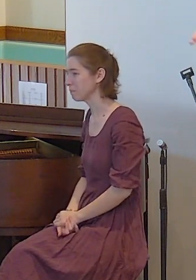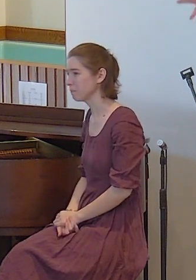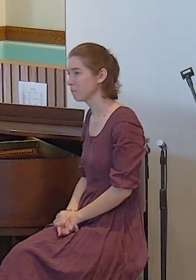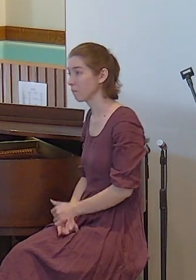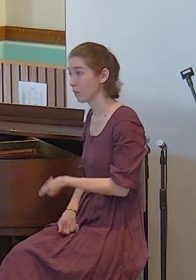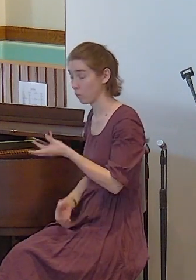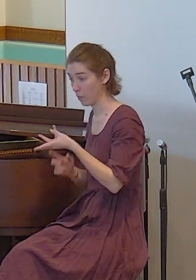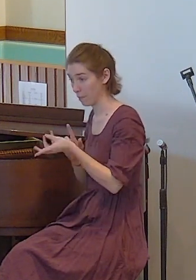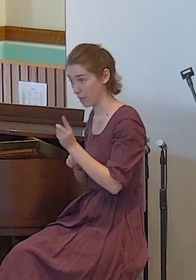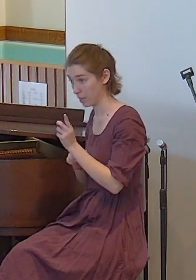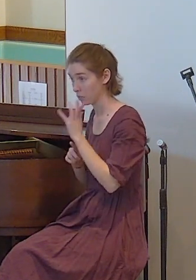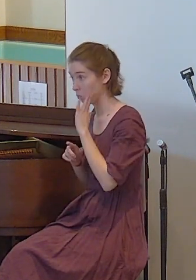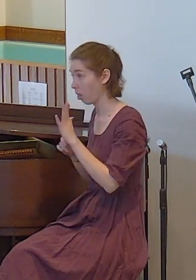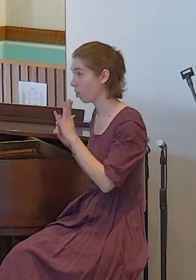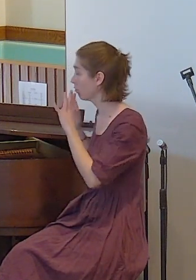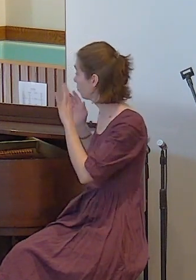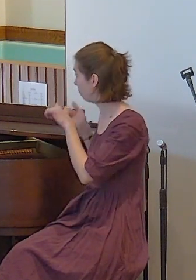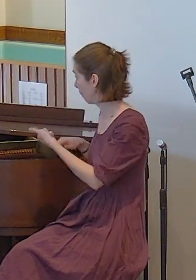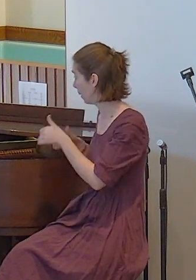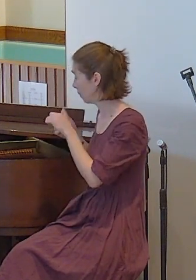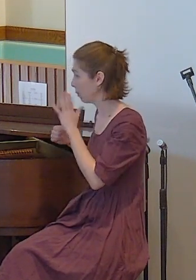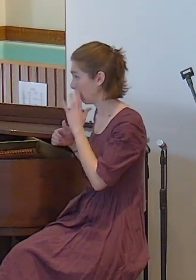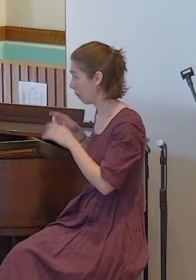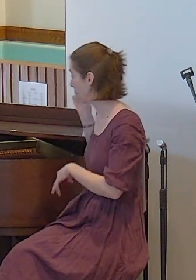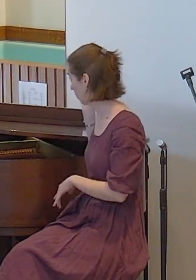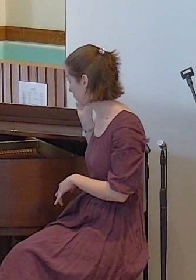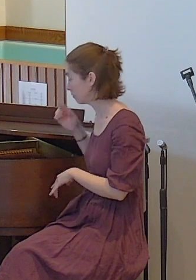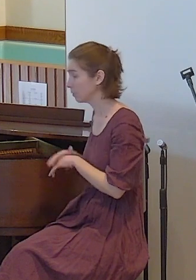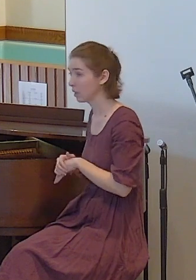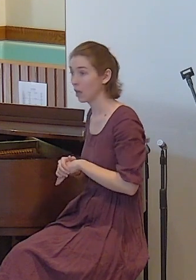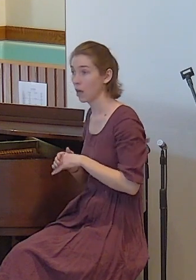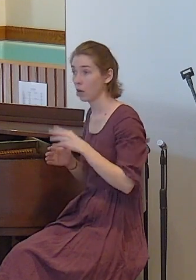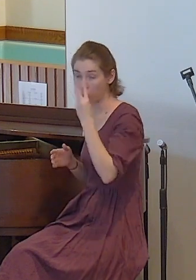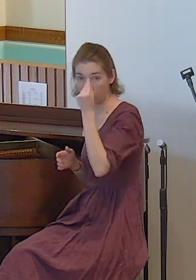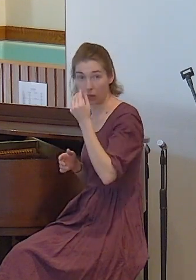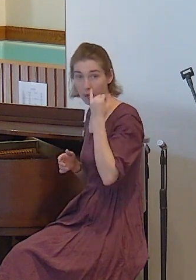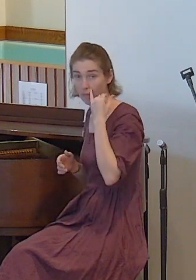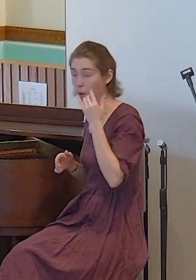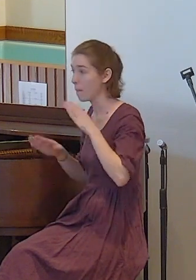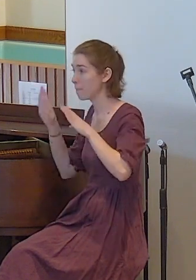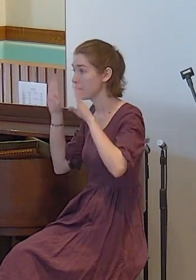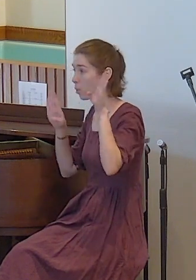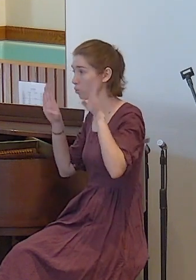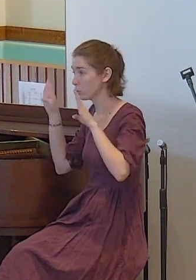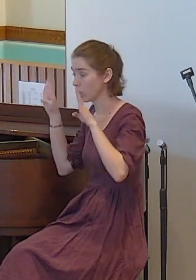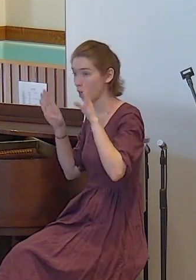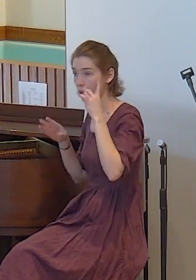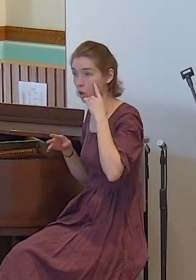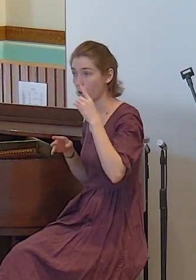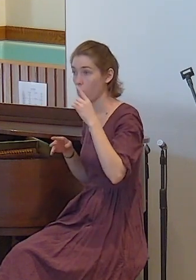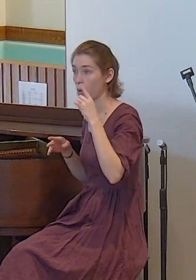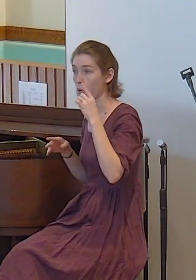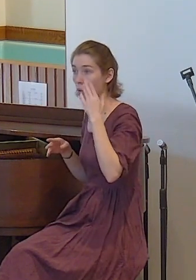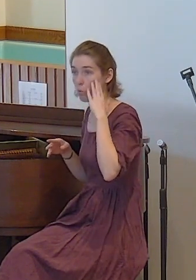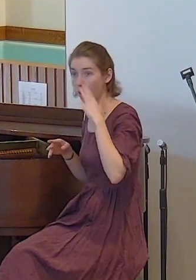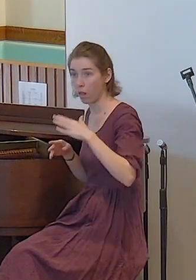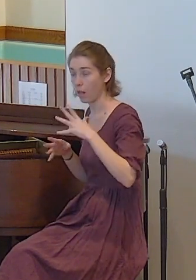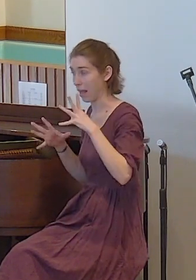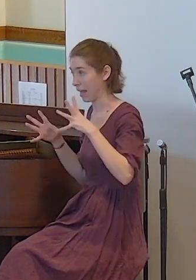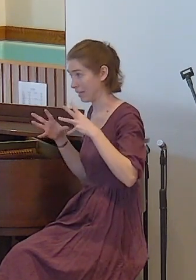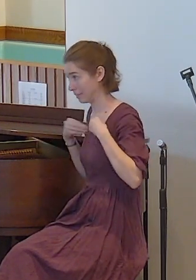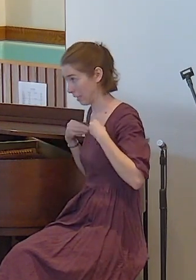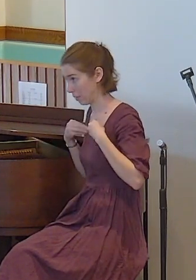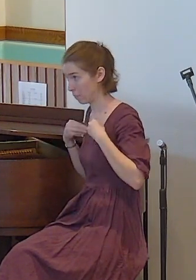In a few minutes, they're going to go up. We're going to get baptized. I just wonder if we have a motion by somebody in the church that we would